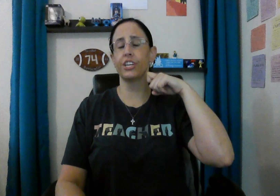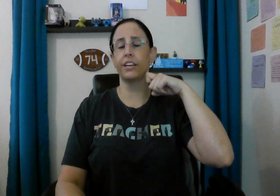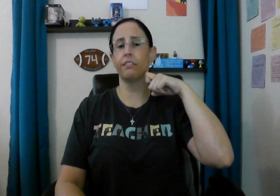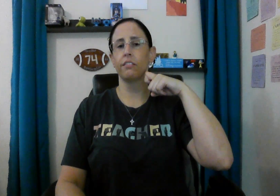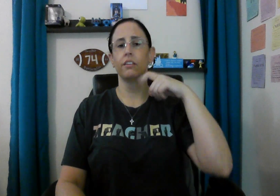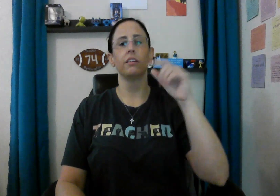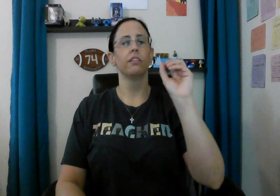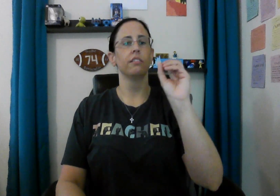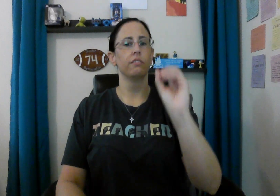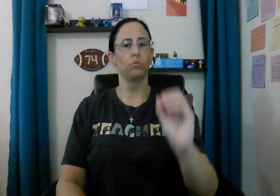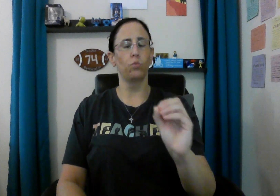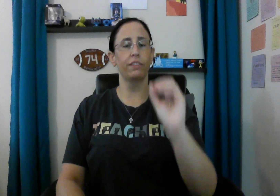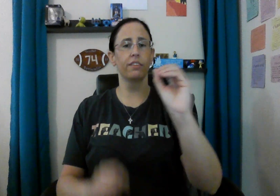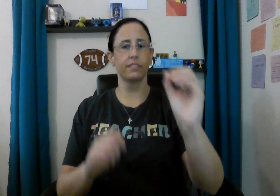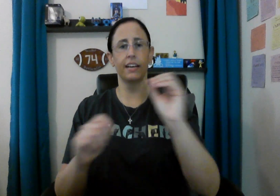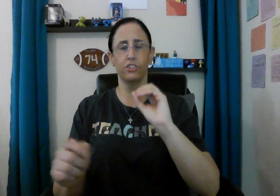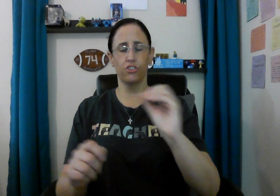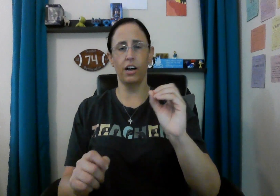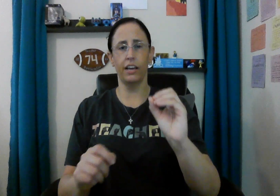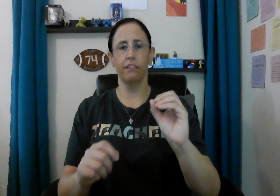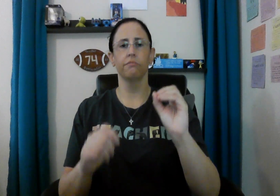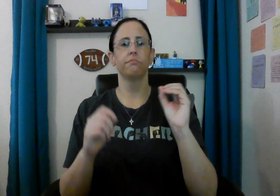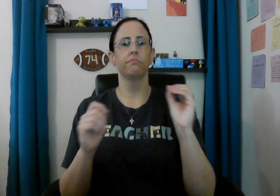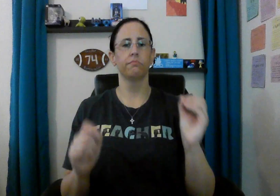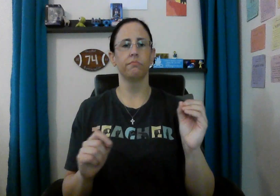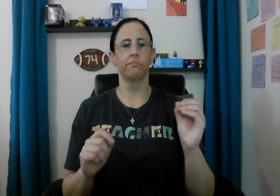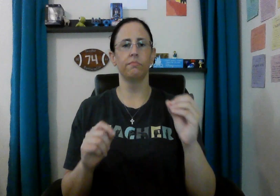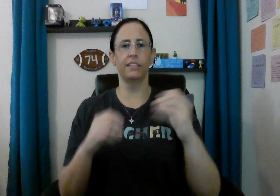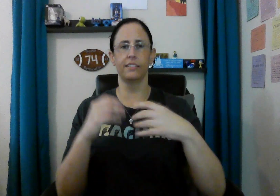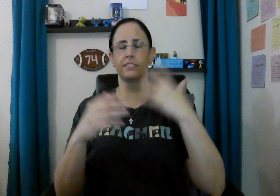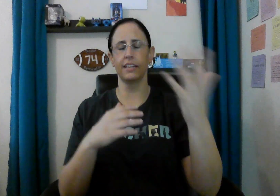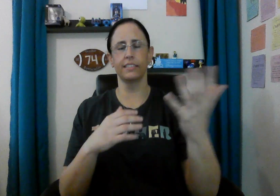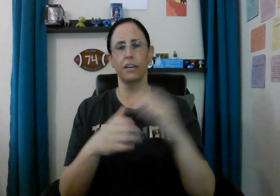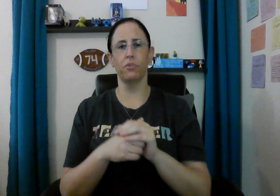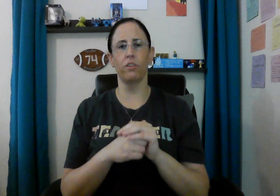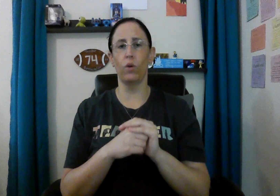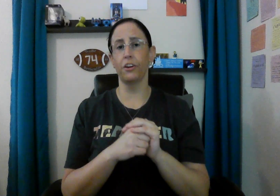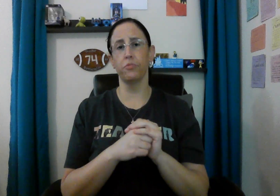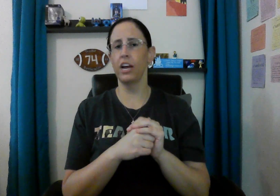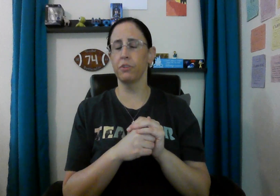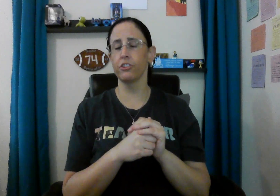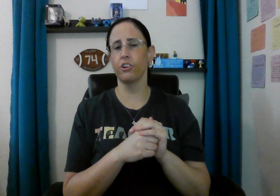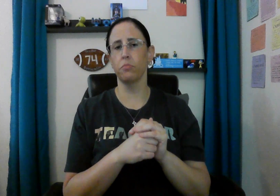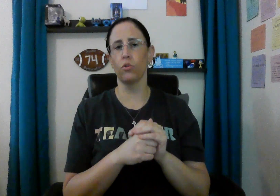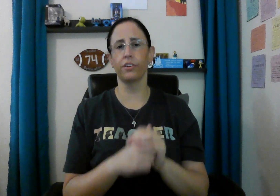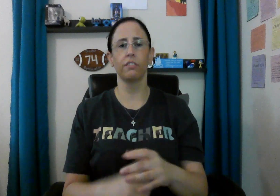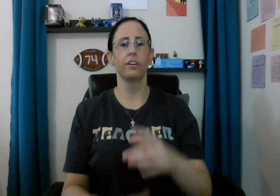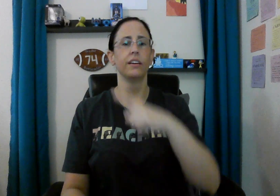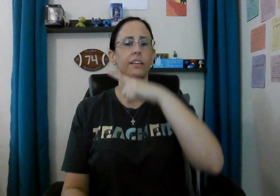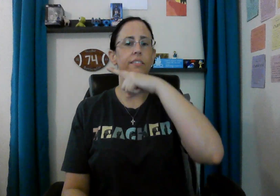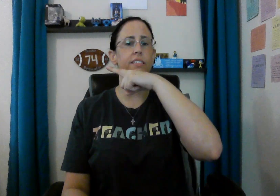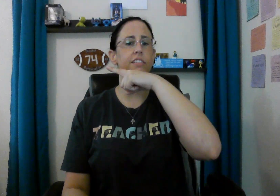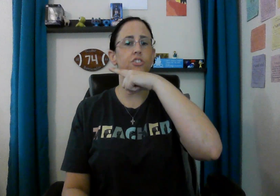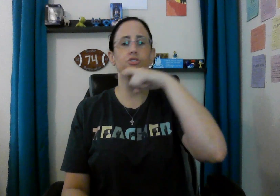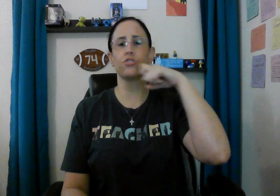chin with the sign dry. This is an example of why your parameters are important. This is